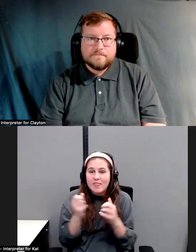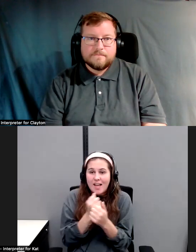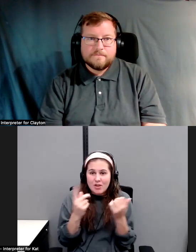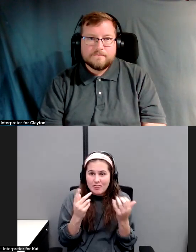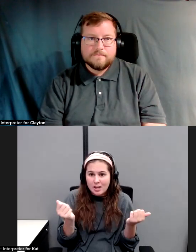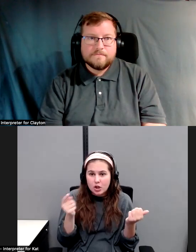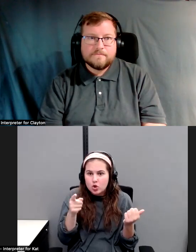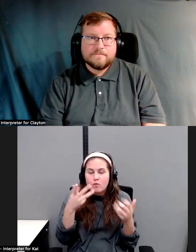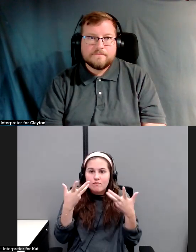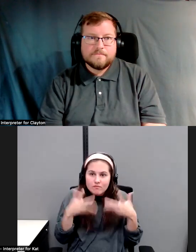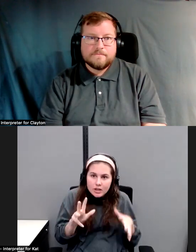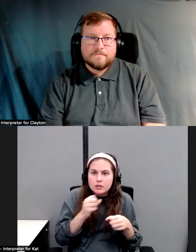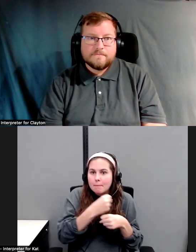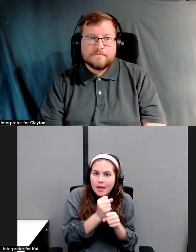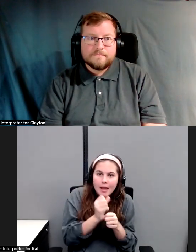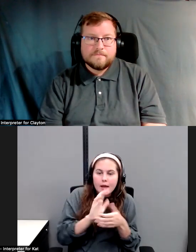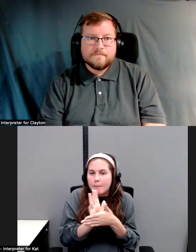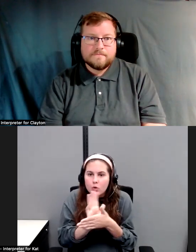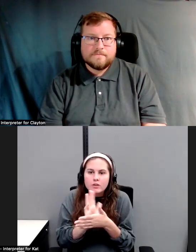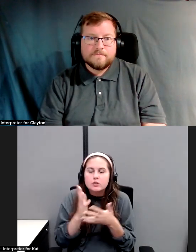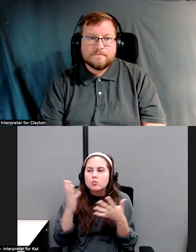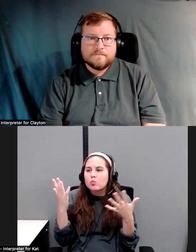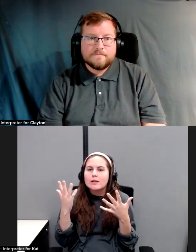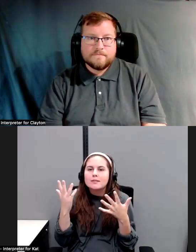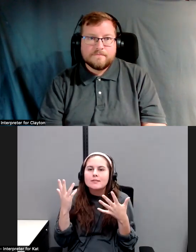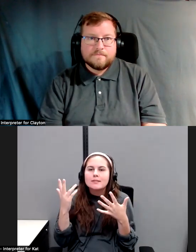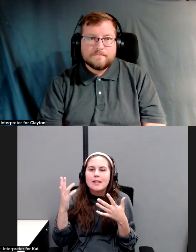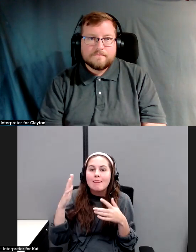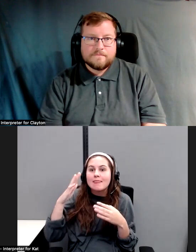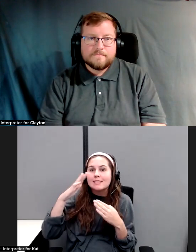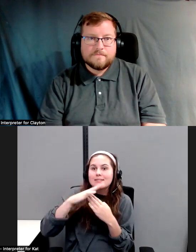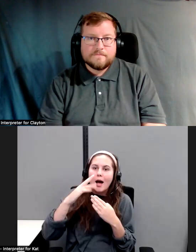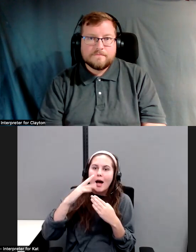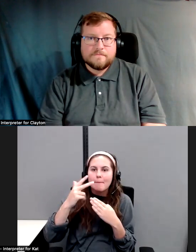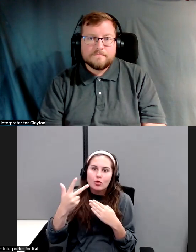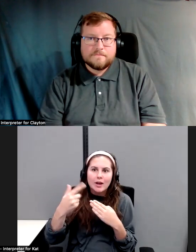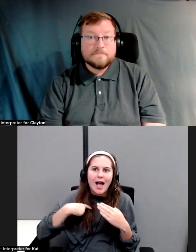you've done, what would be the top three that I should watch?